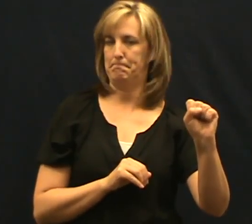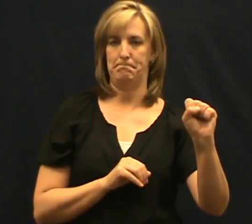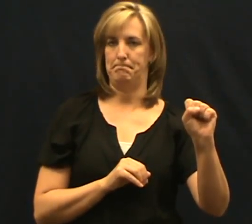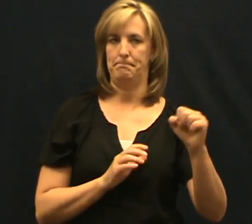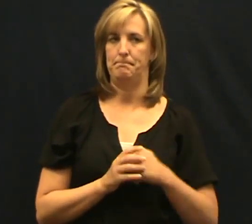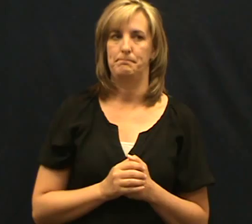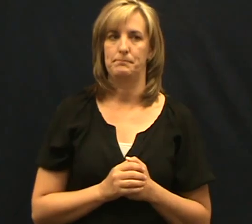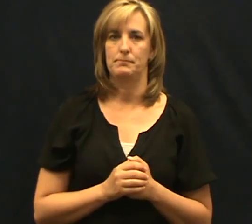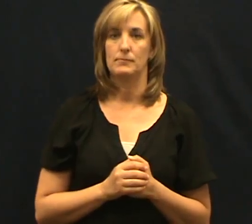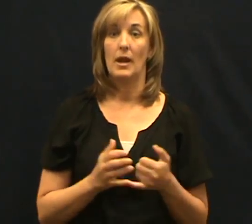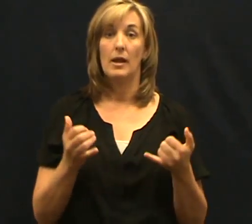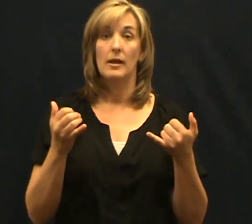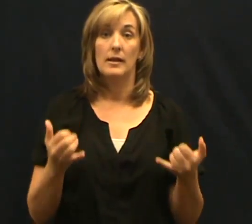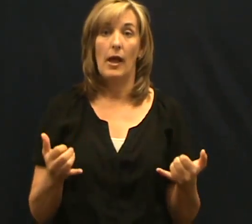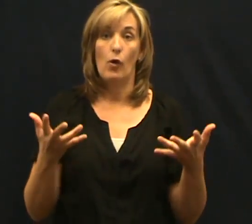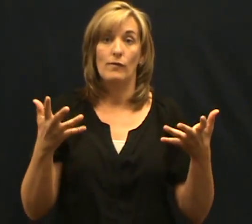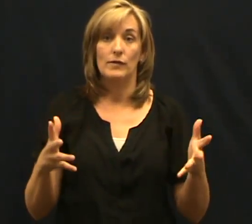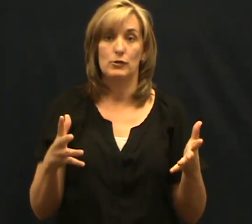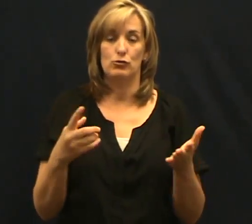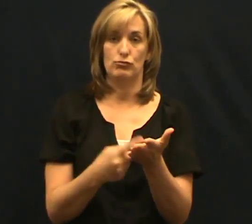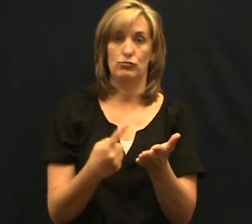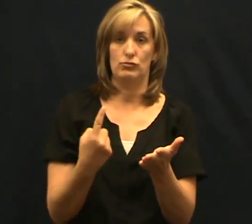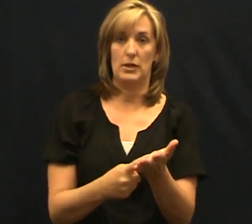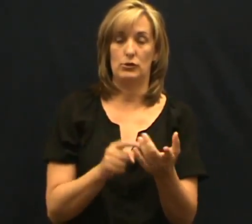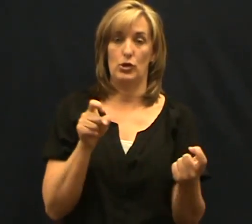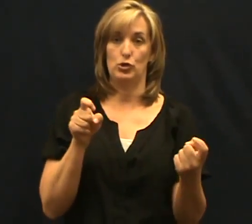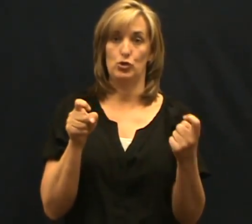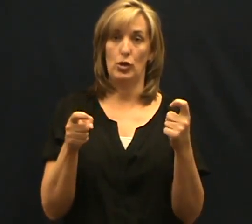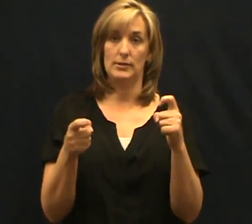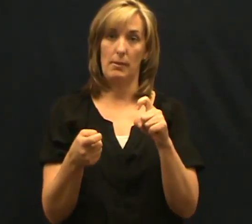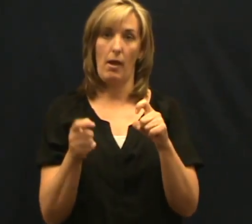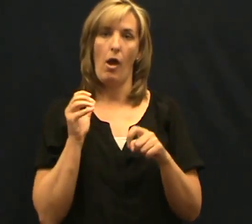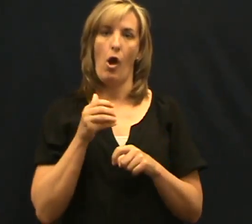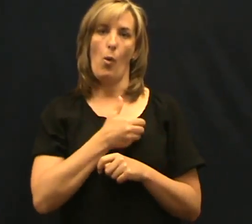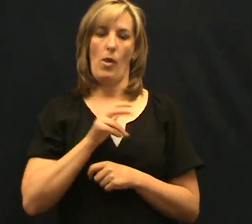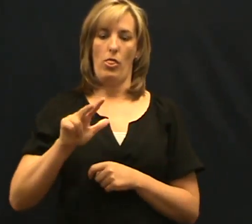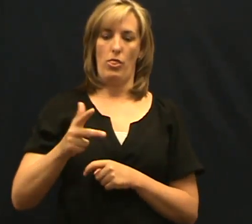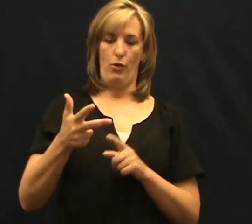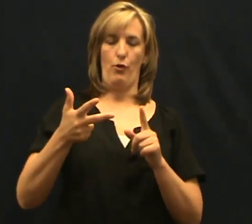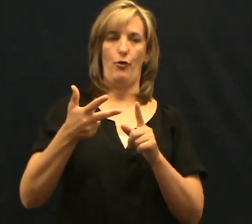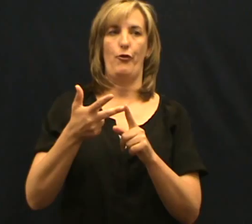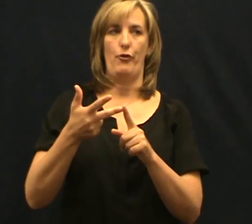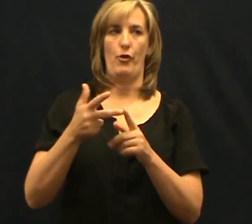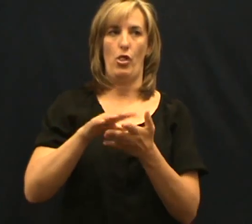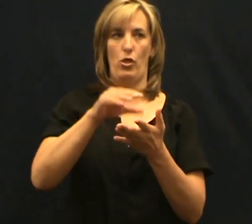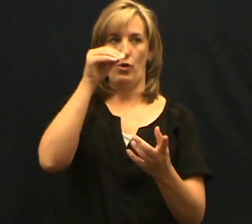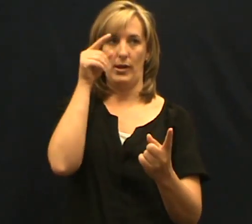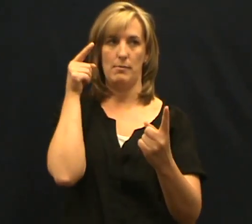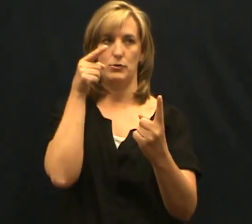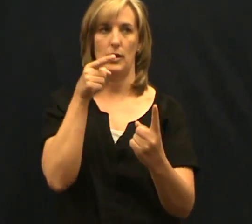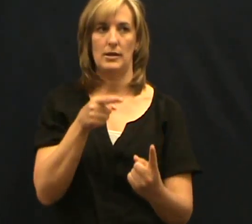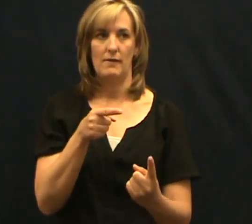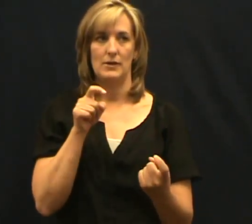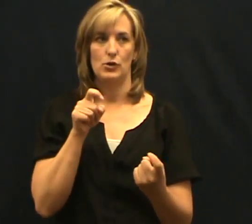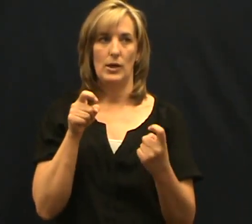Okay, now that we've talked through the adjustments, our third learning objective is to prepare an adjusted trial balance, which basically is